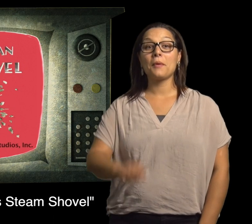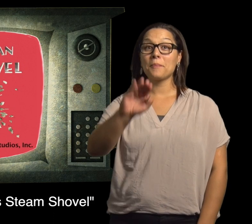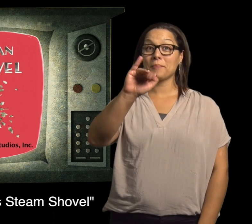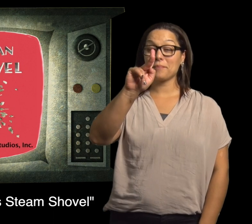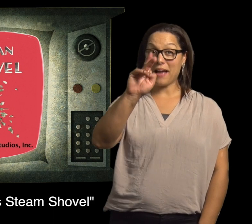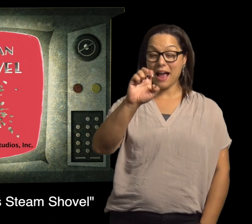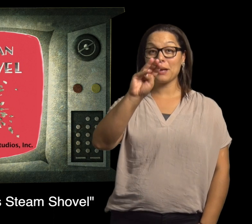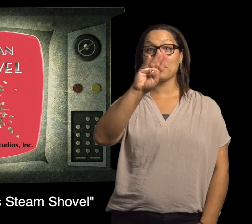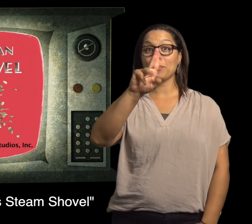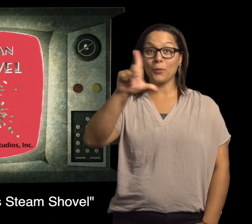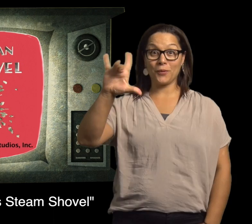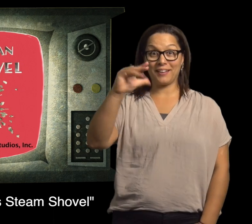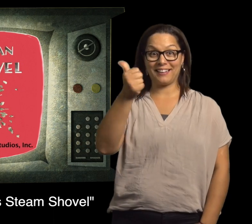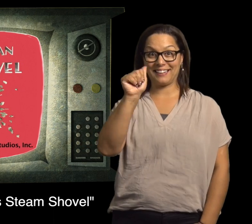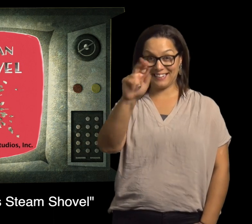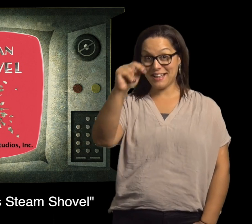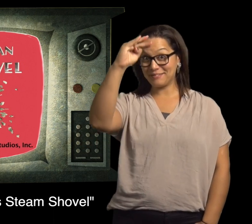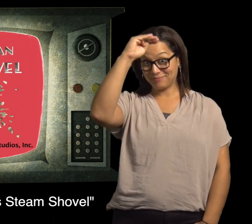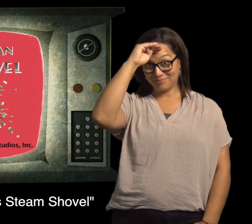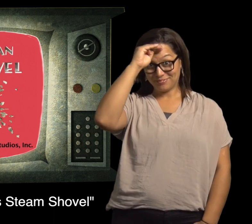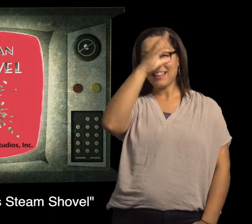Mike Mulligan and his steam shovel.